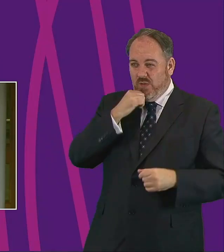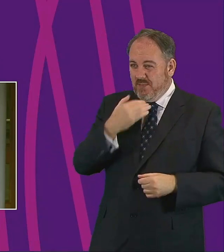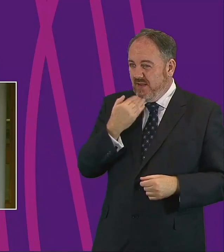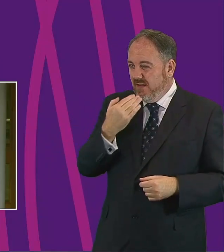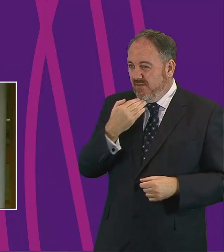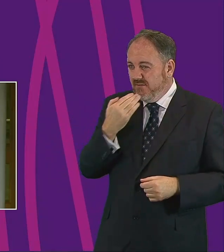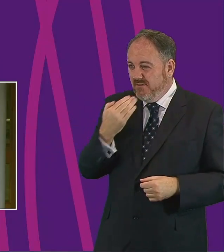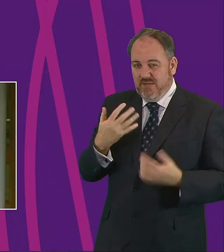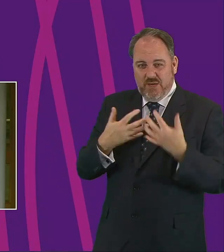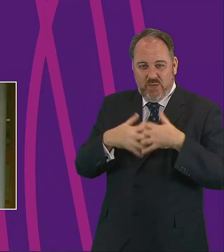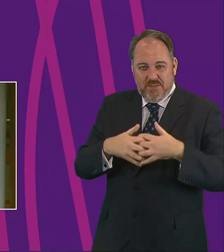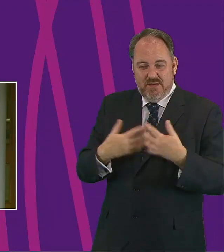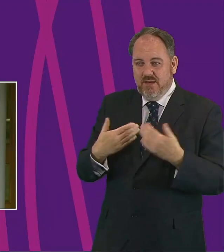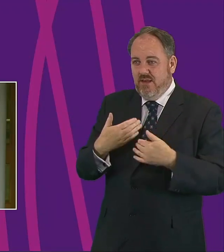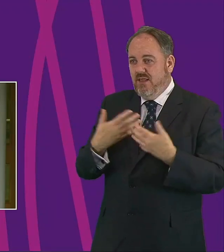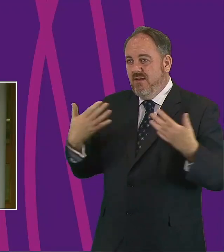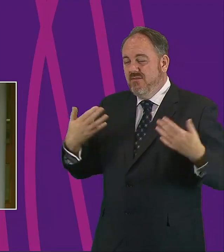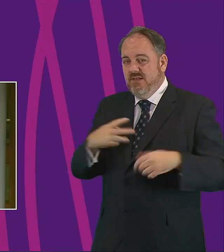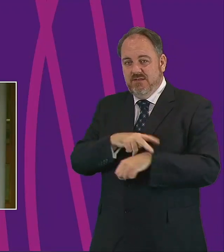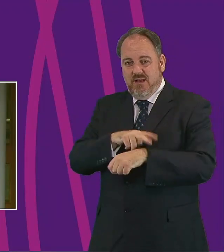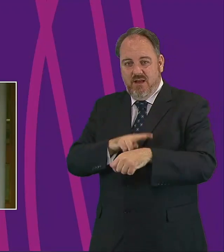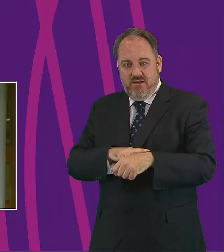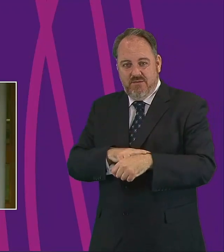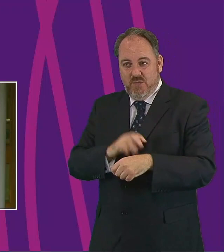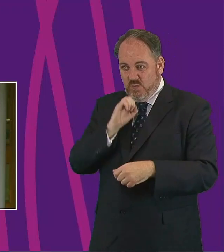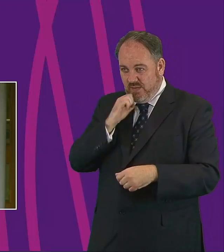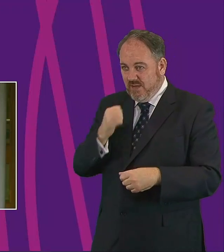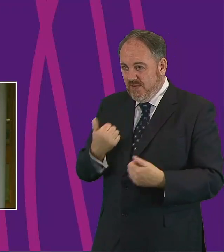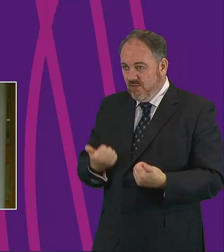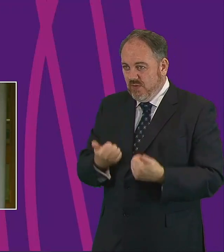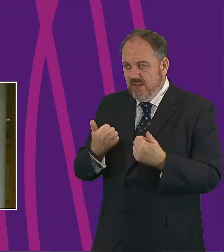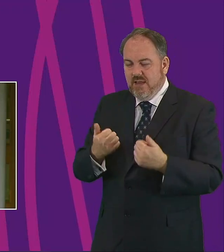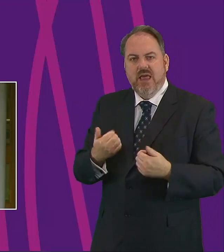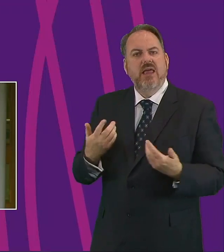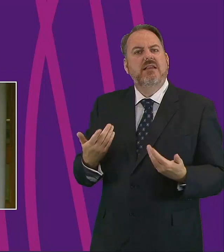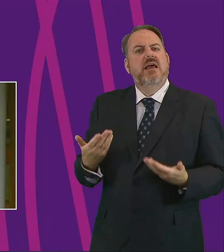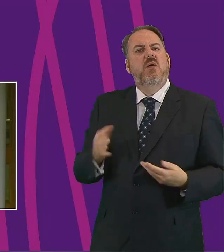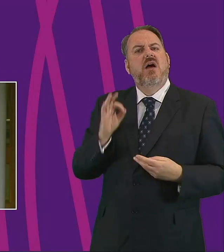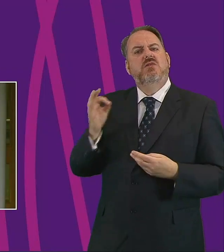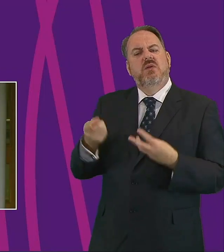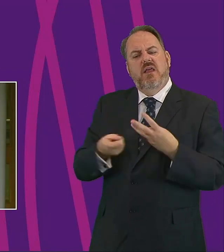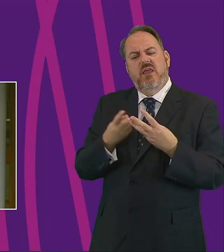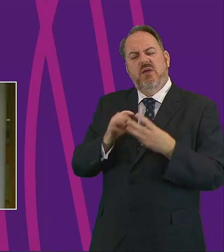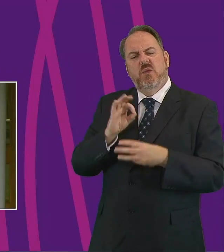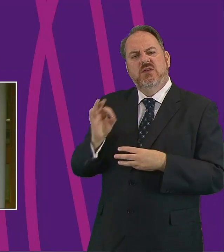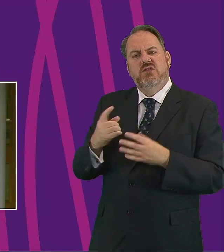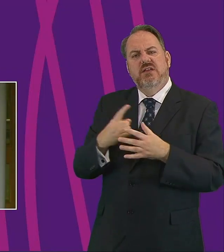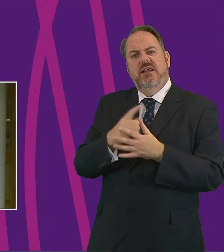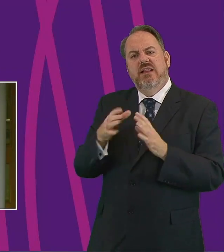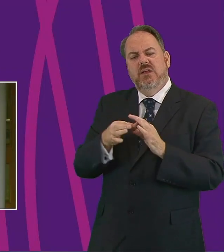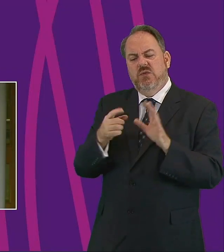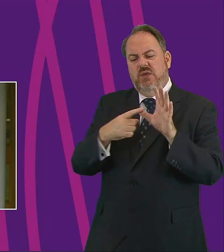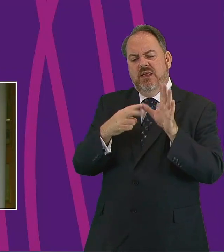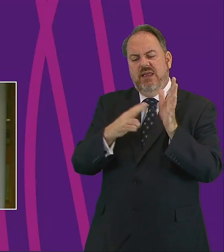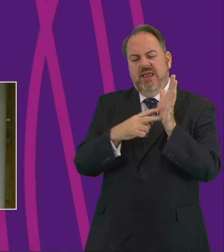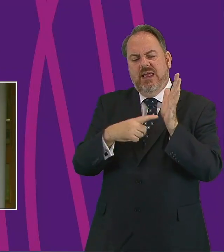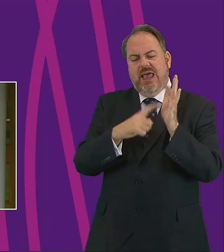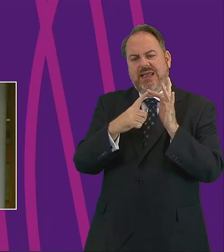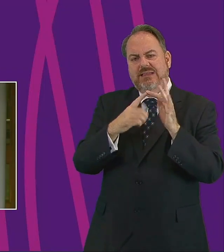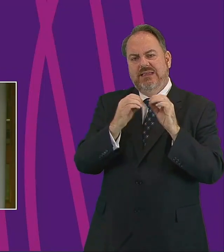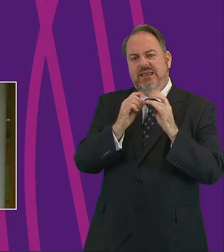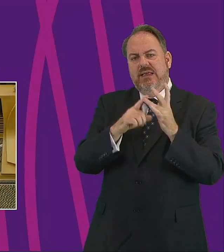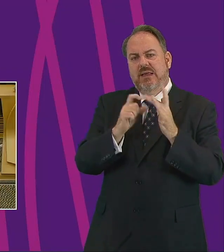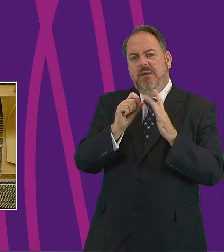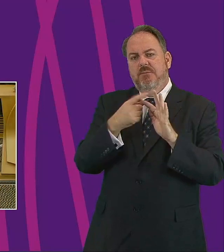on the subject, say where we're at with the antibody tests and whether that's something that will also be introduced?